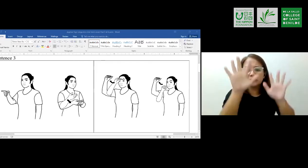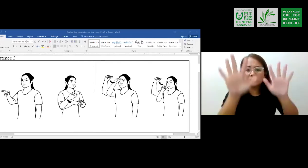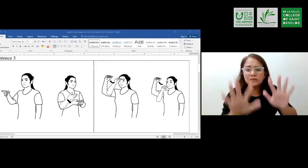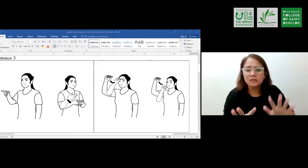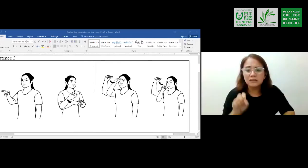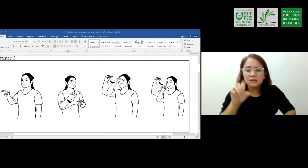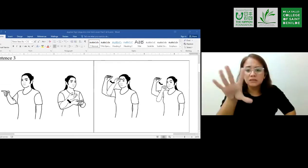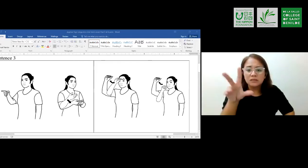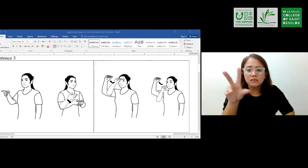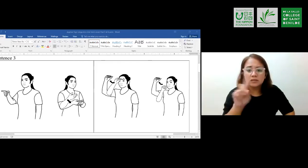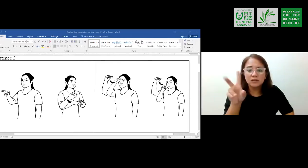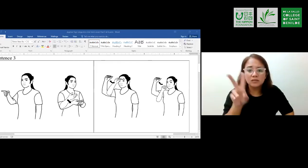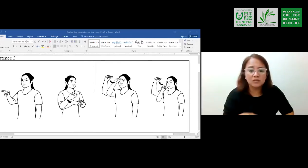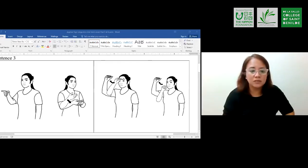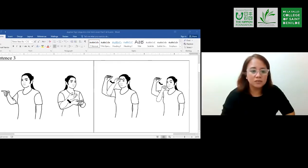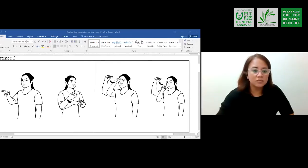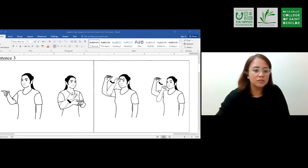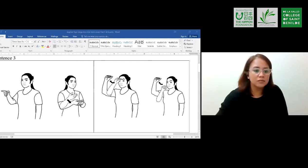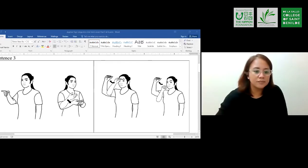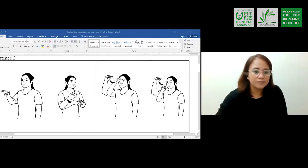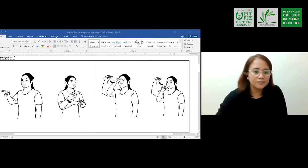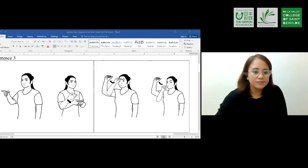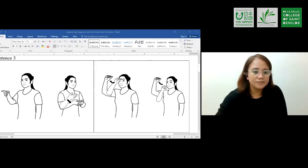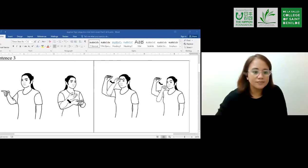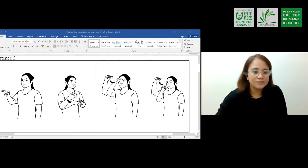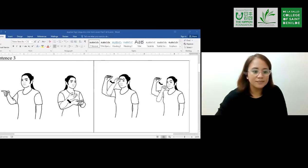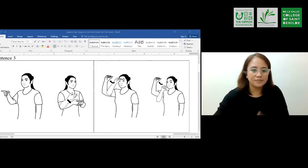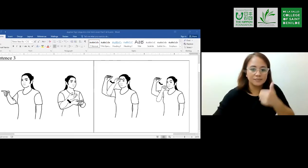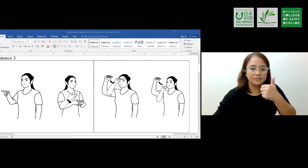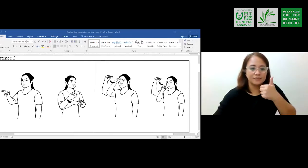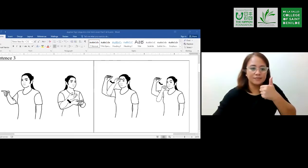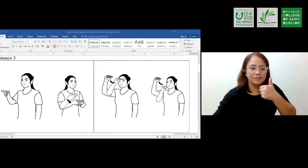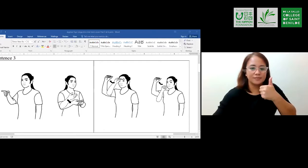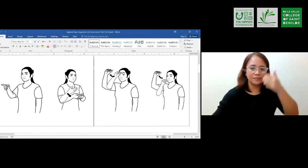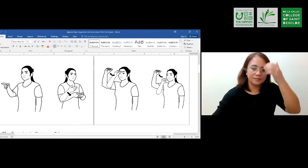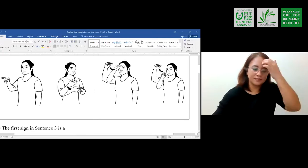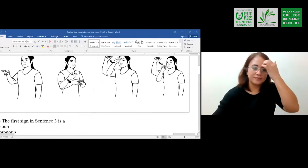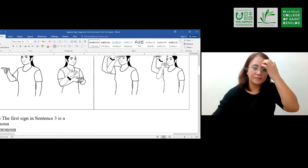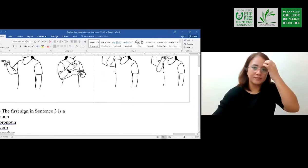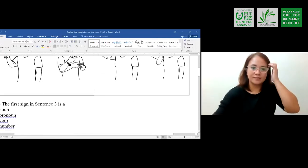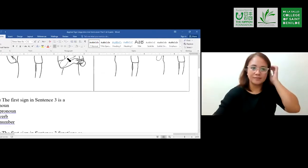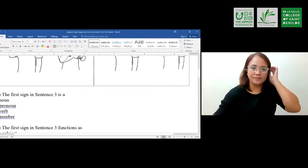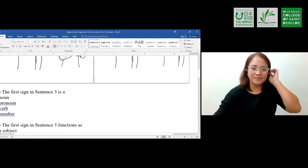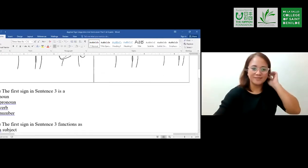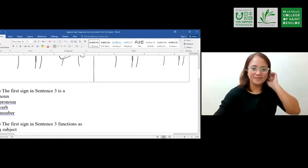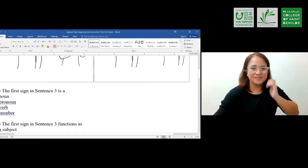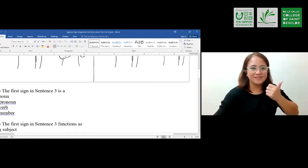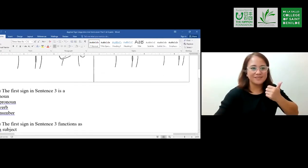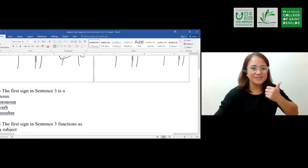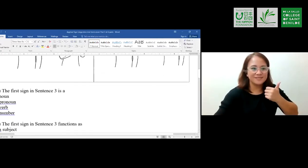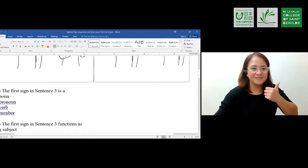Yes, sir, we can see. Okay, all right. So then the first sign,